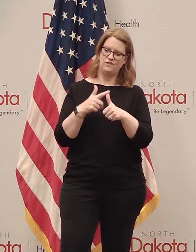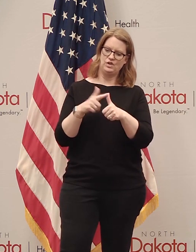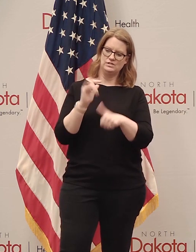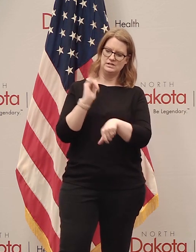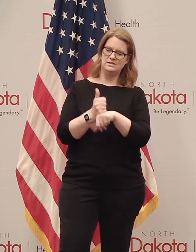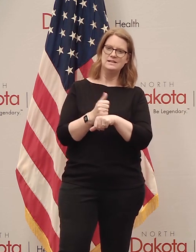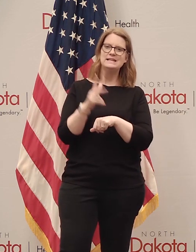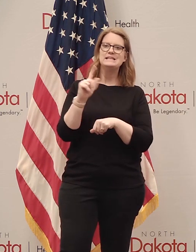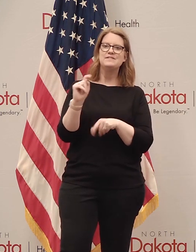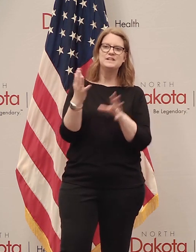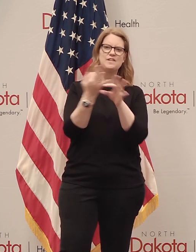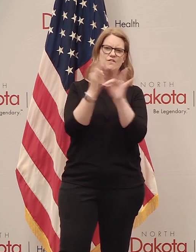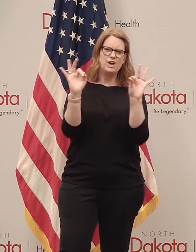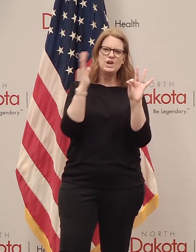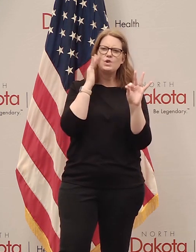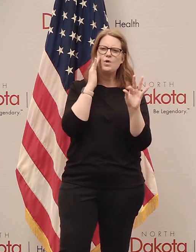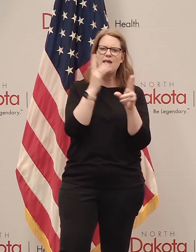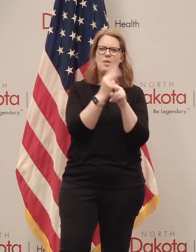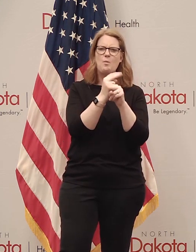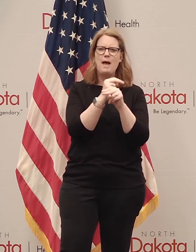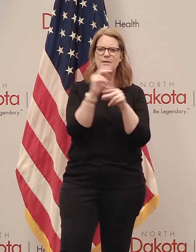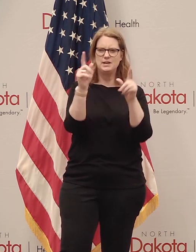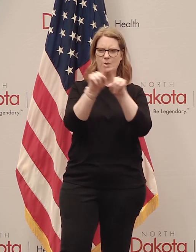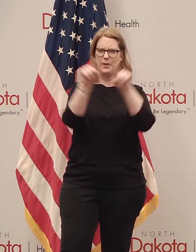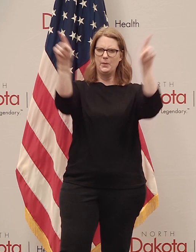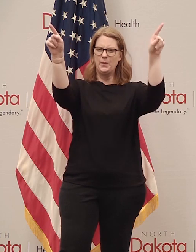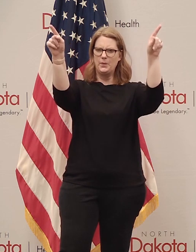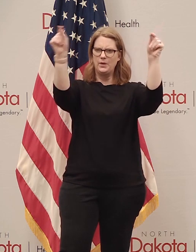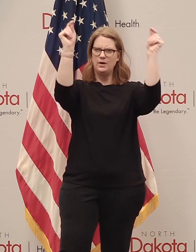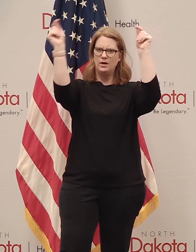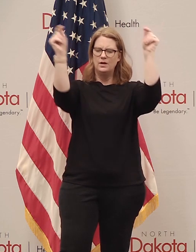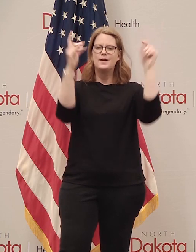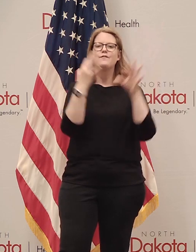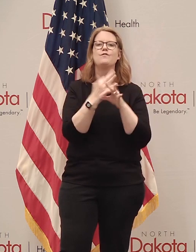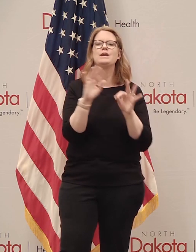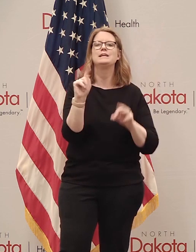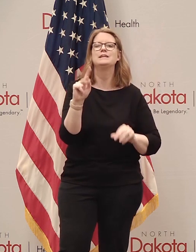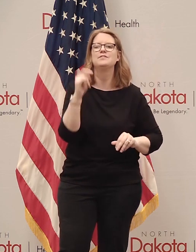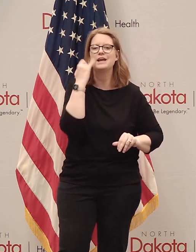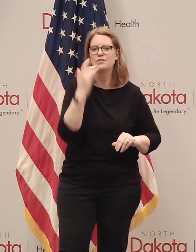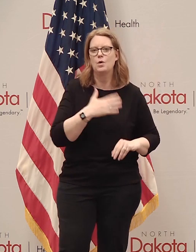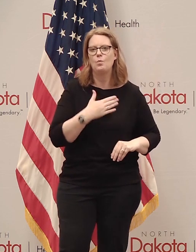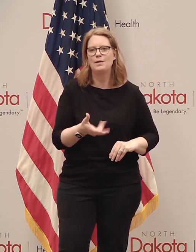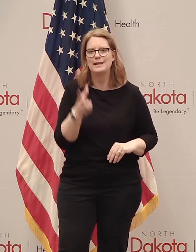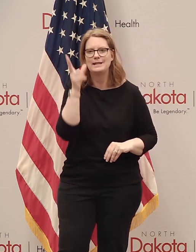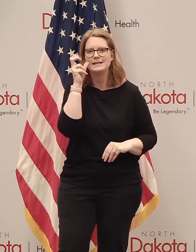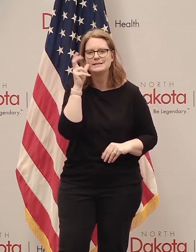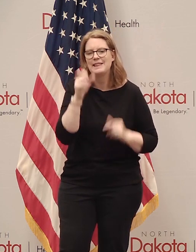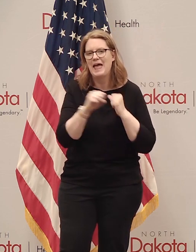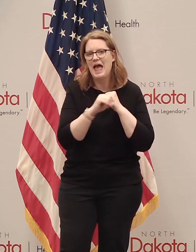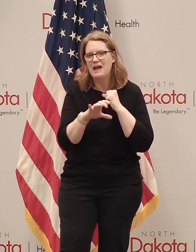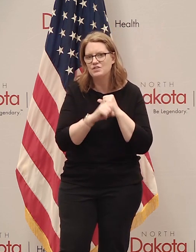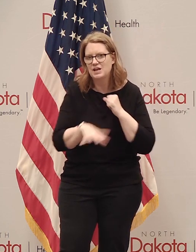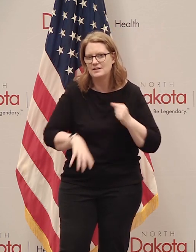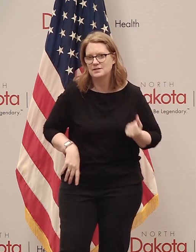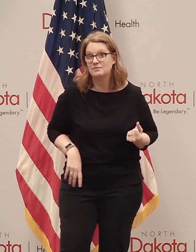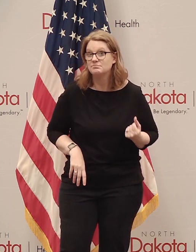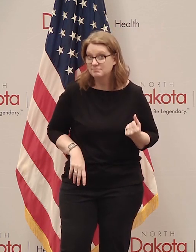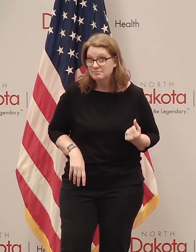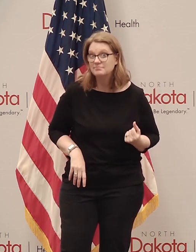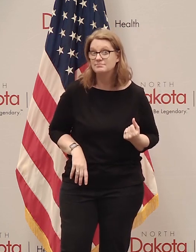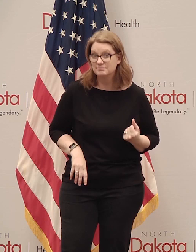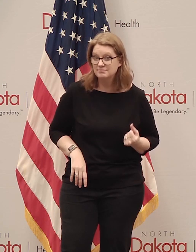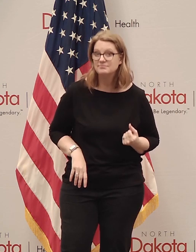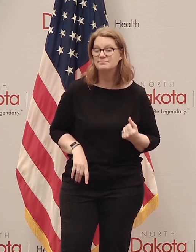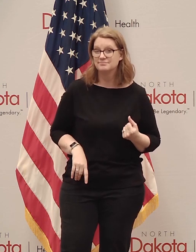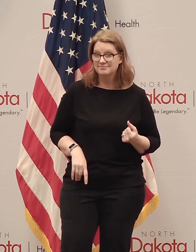television was free when you had the little rabbit ears on top was because you got free television if you were willing to listen to the apps, you're willing to listen to the advertising, which